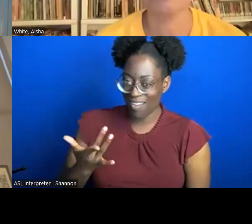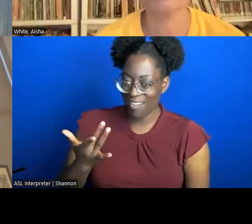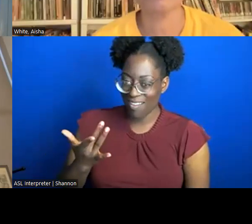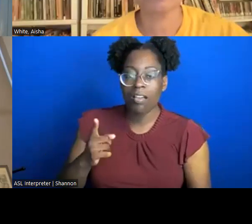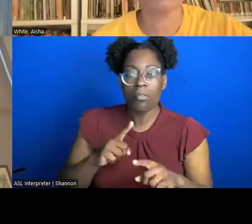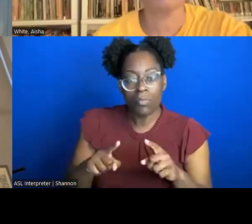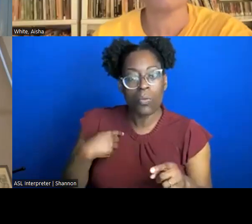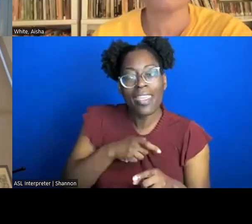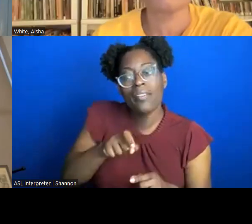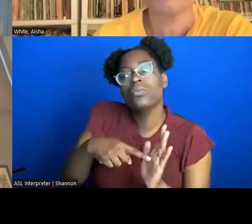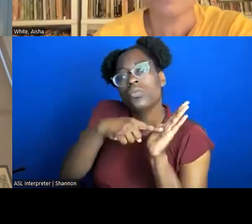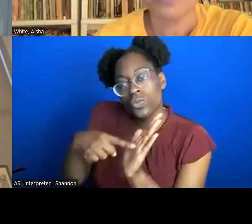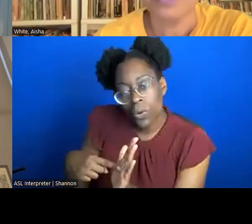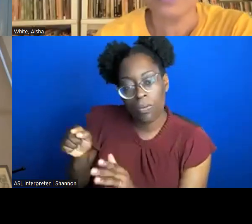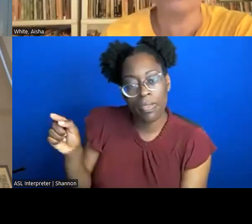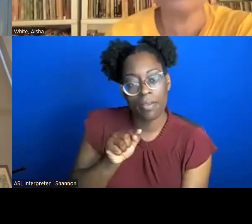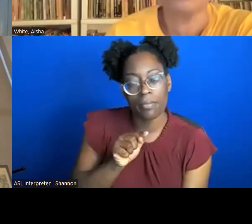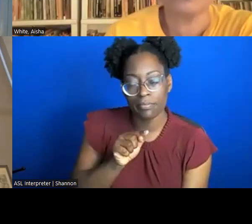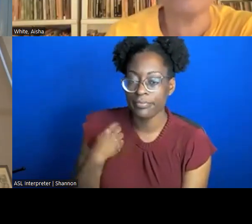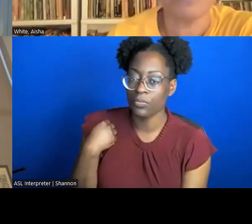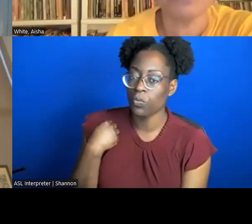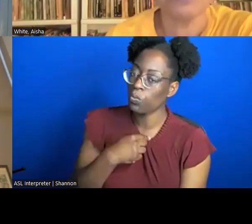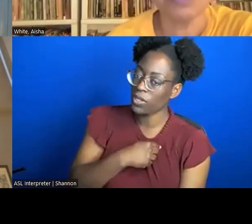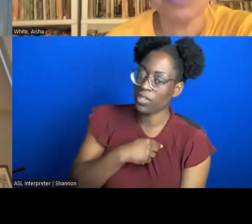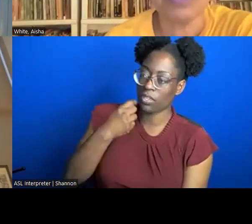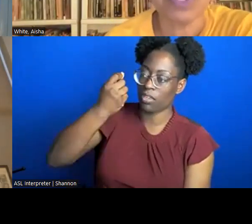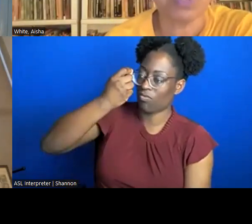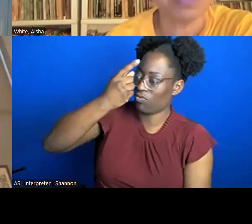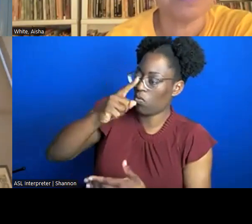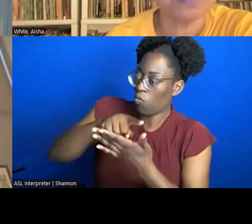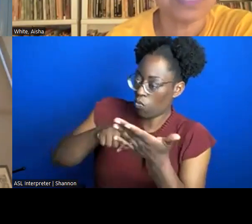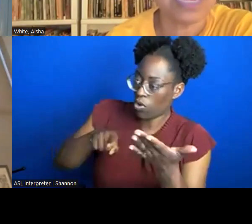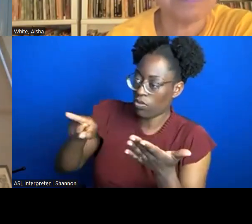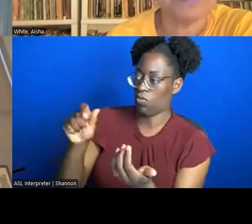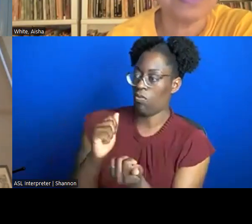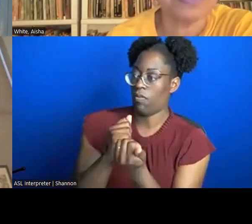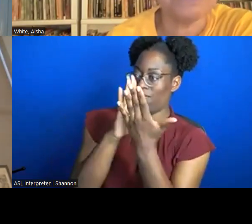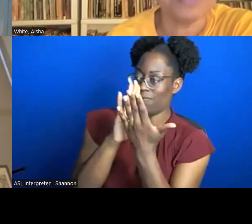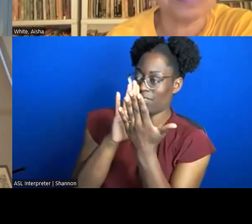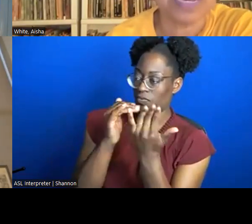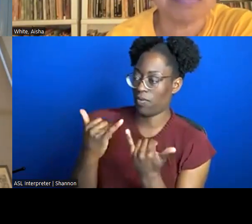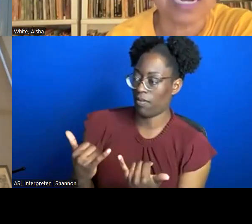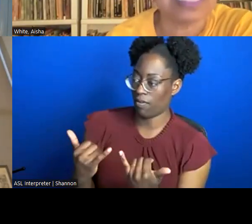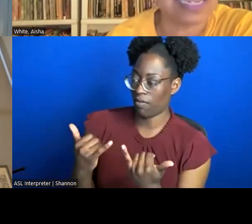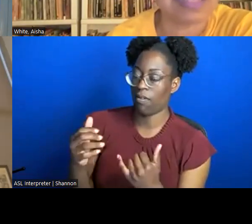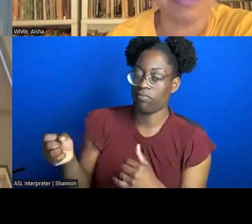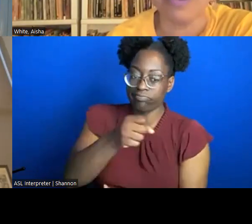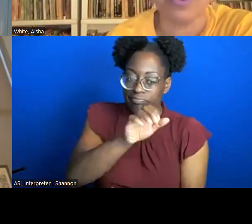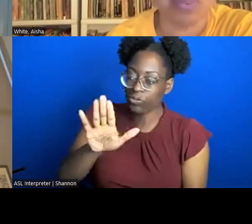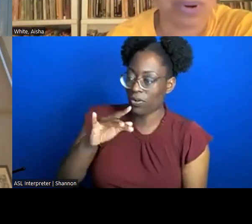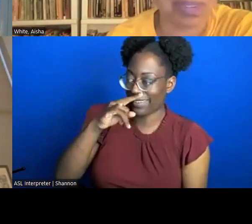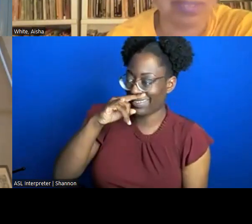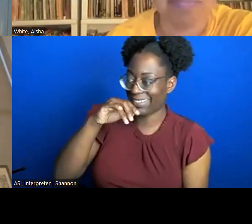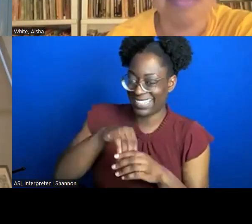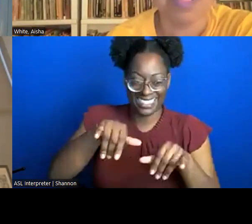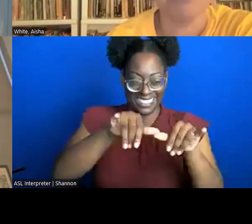farther in partnership. Yeah, and when you think of all that will be required for them to develop that mindset, it's a lot